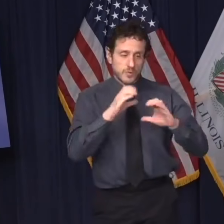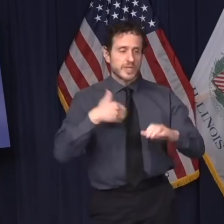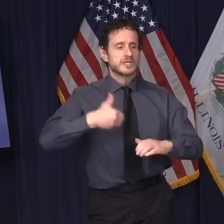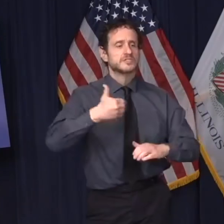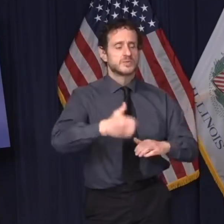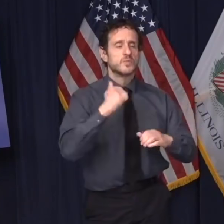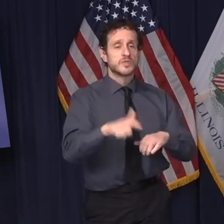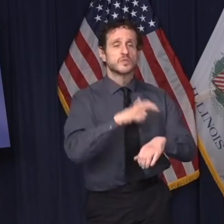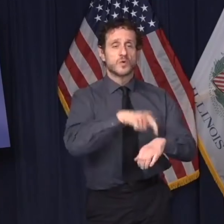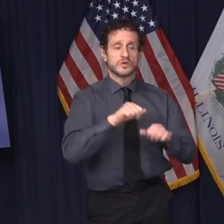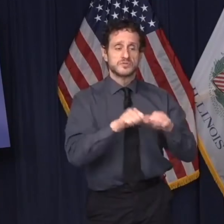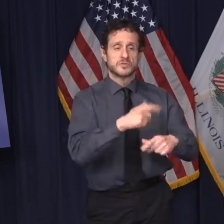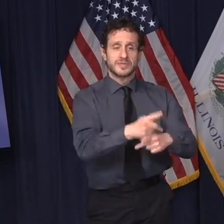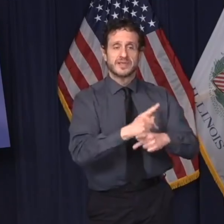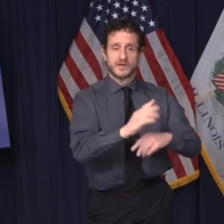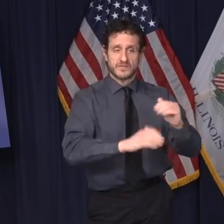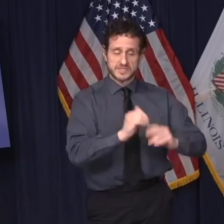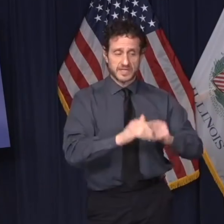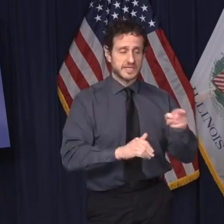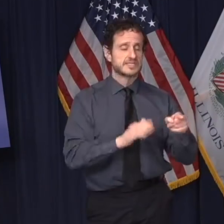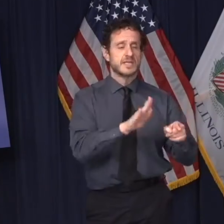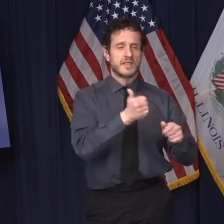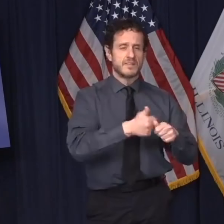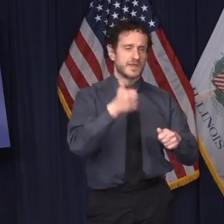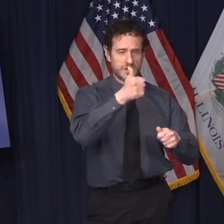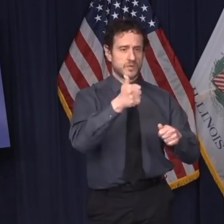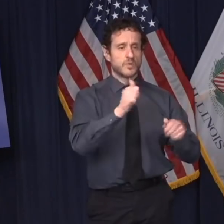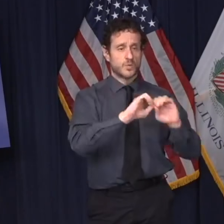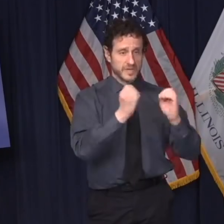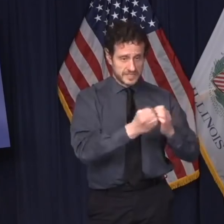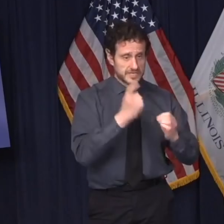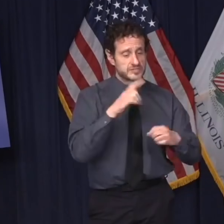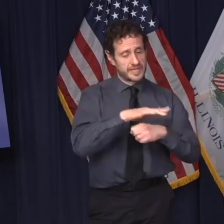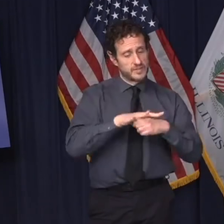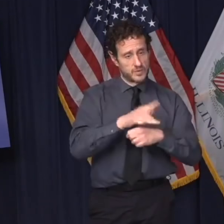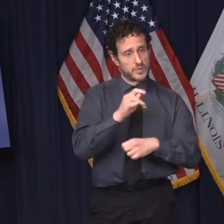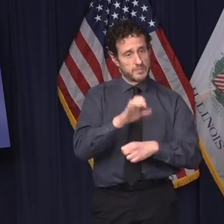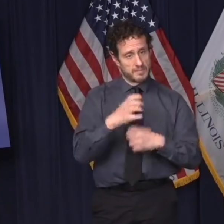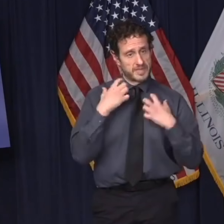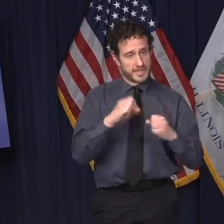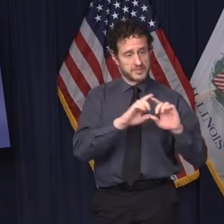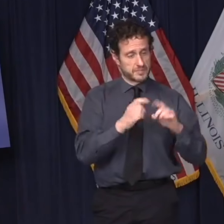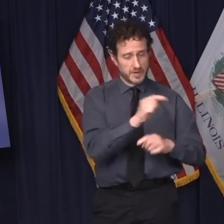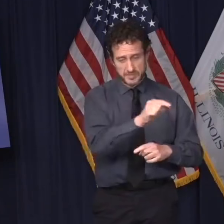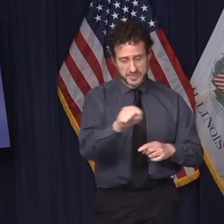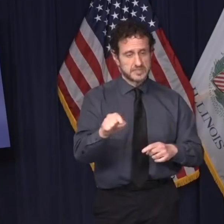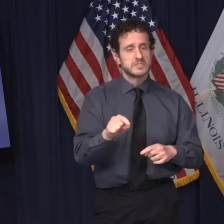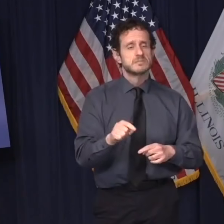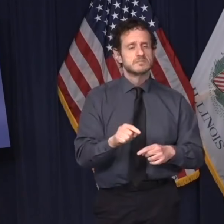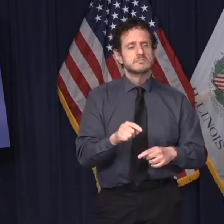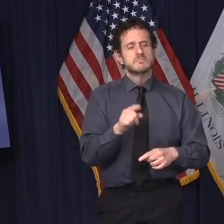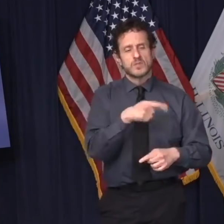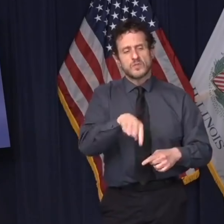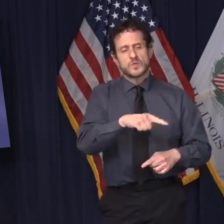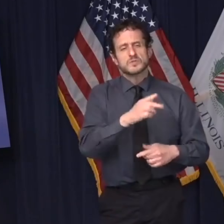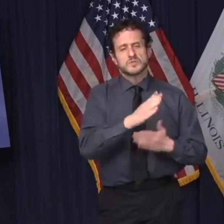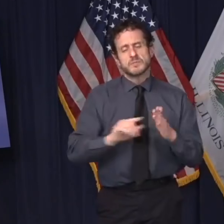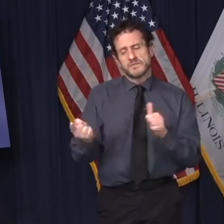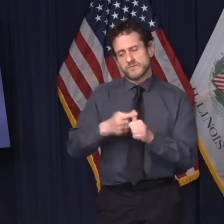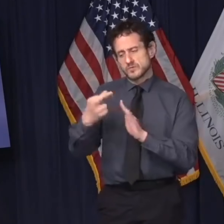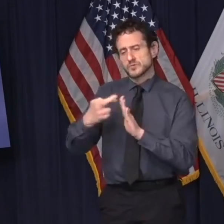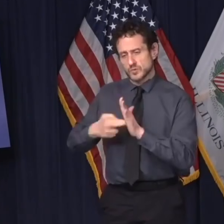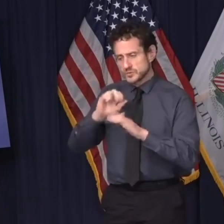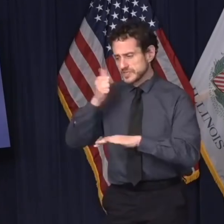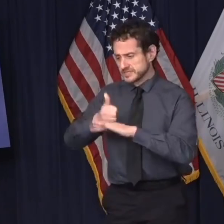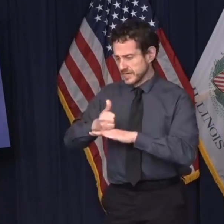facilities, their governing organizations, and local public health departments. Those are some of the first policies that we put in